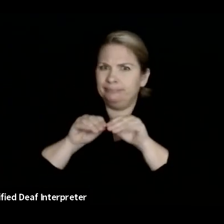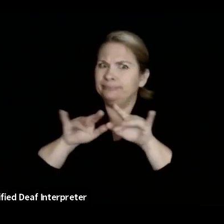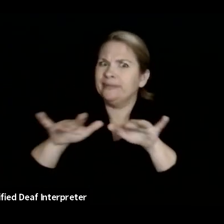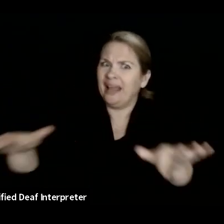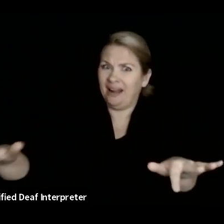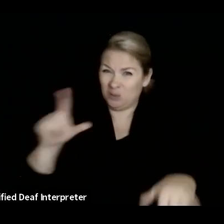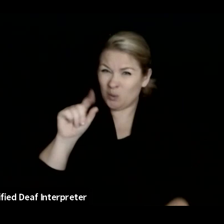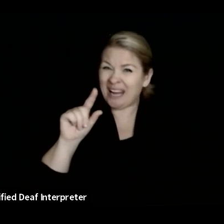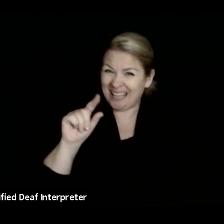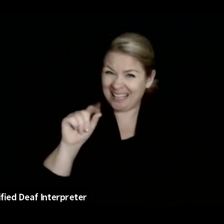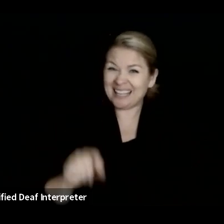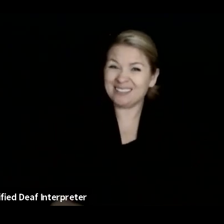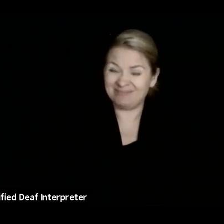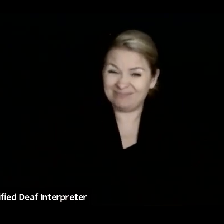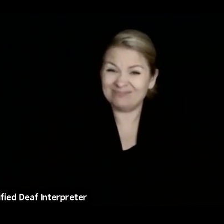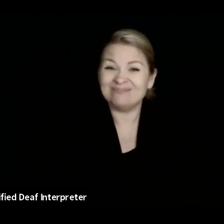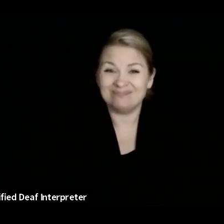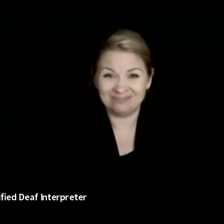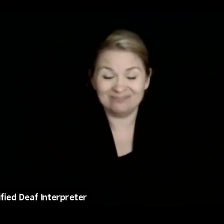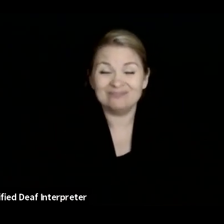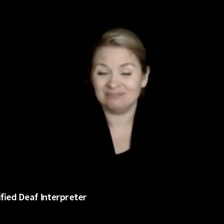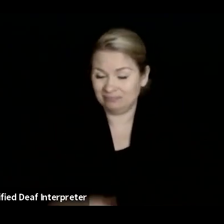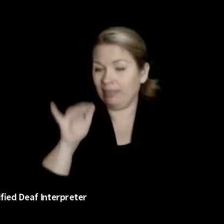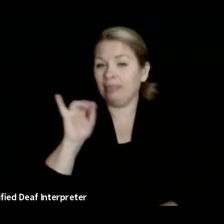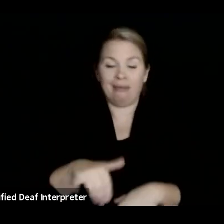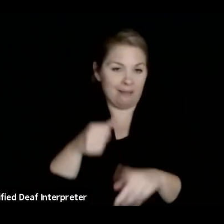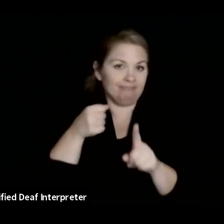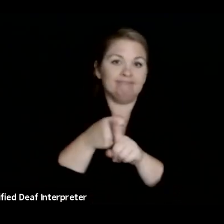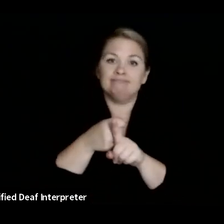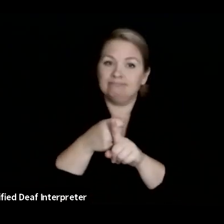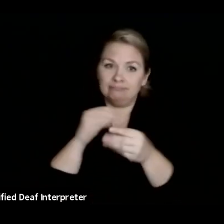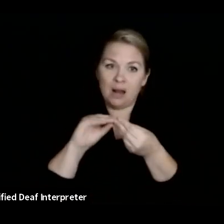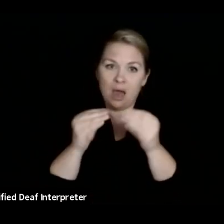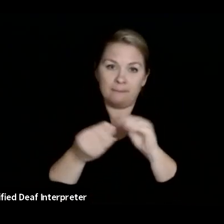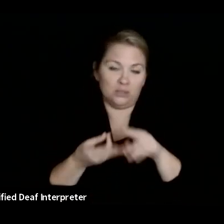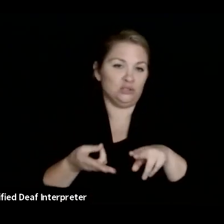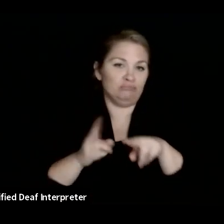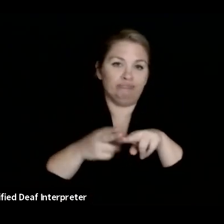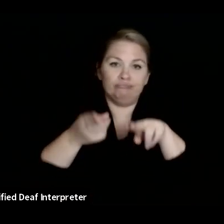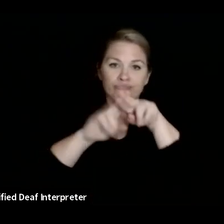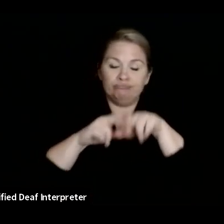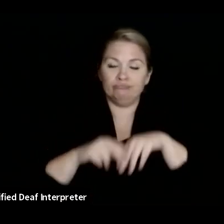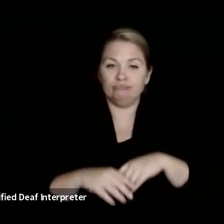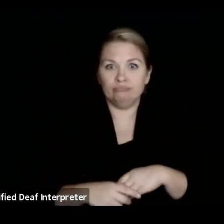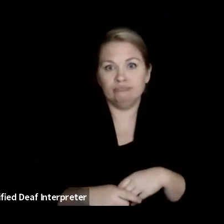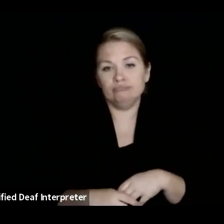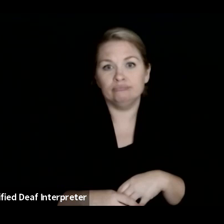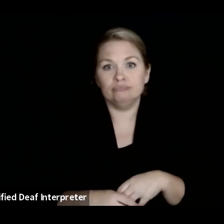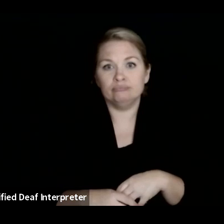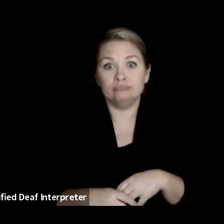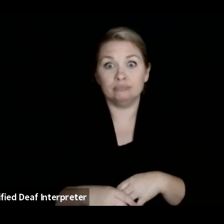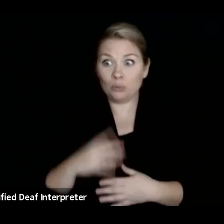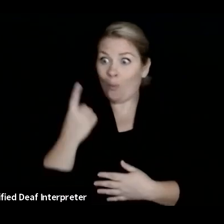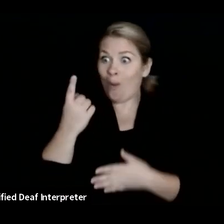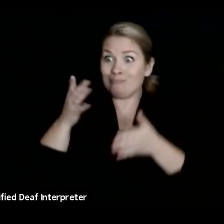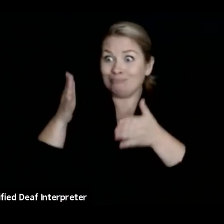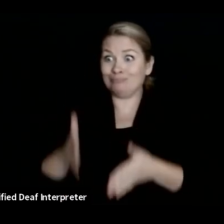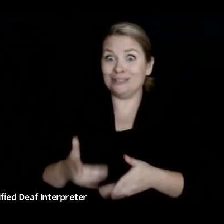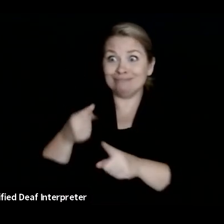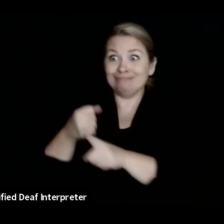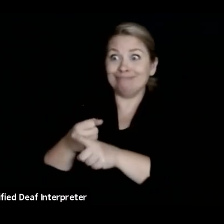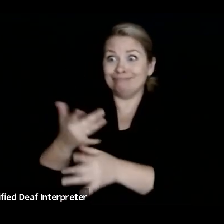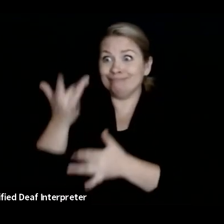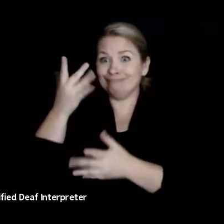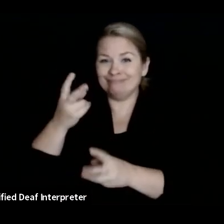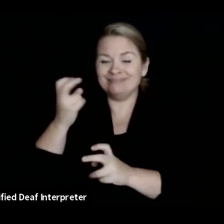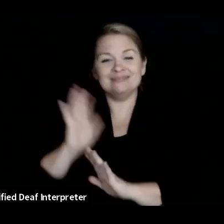have been seeing. And then, of course, it's not just the individual cases, but it's that ongoing ripple effect where we know that people are,